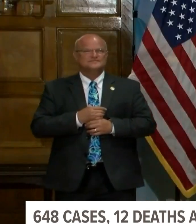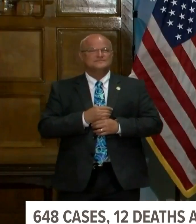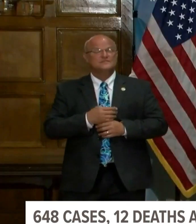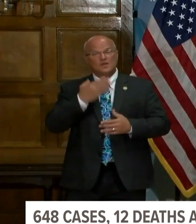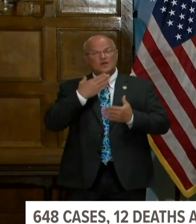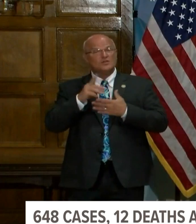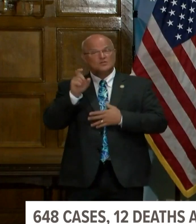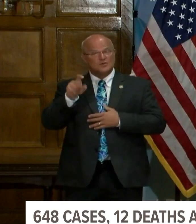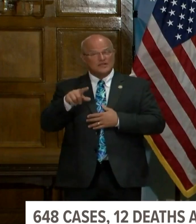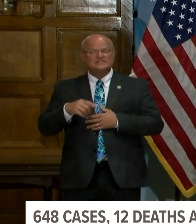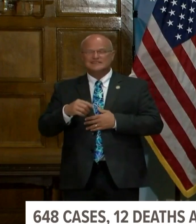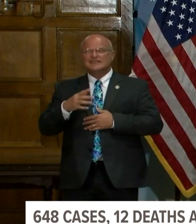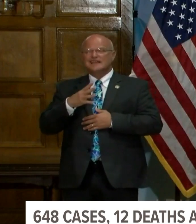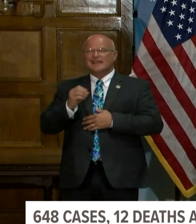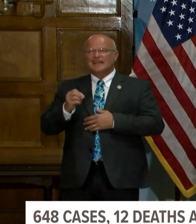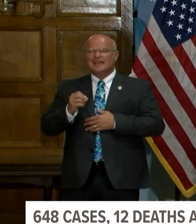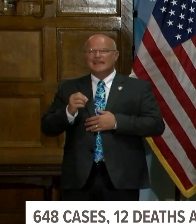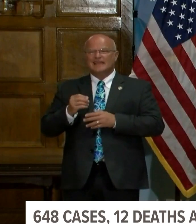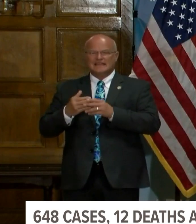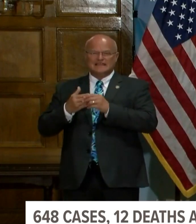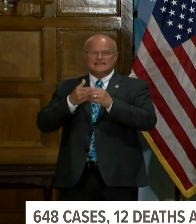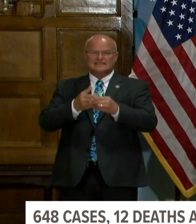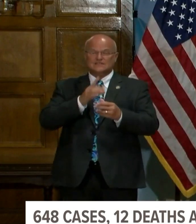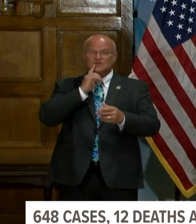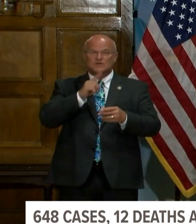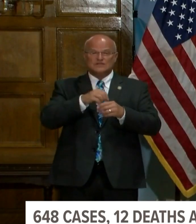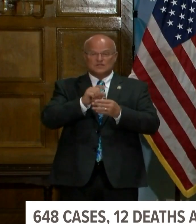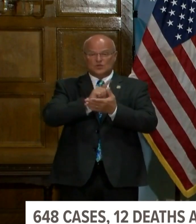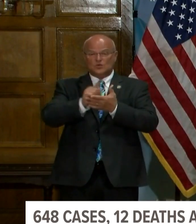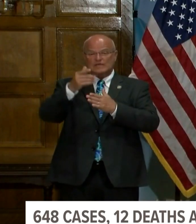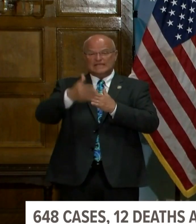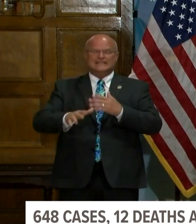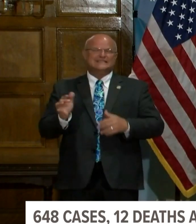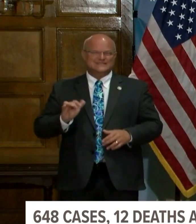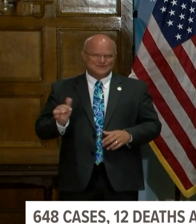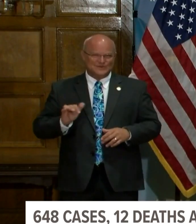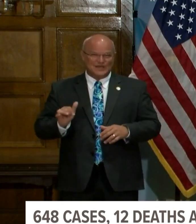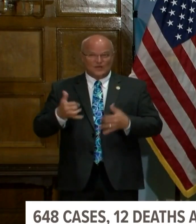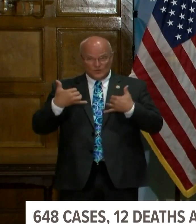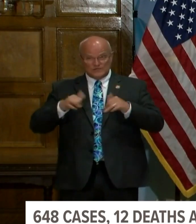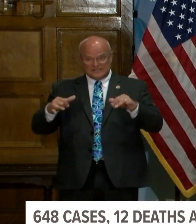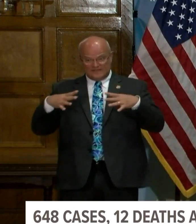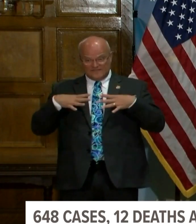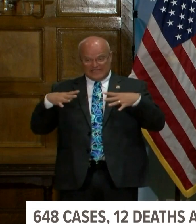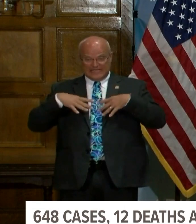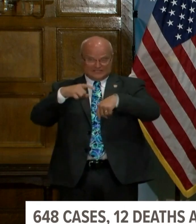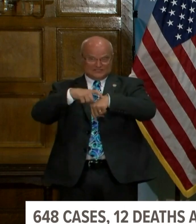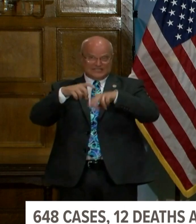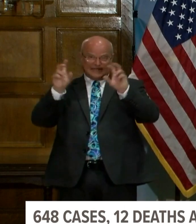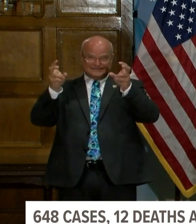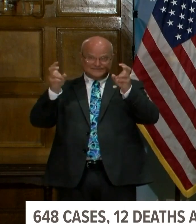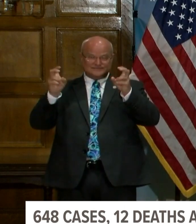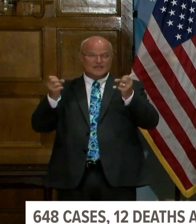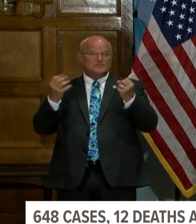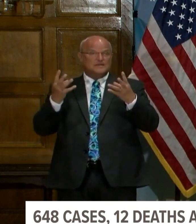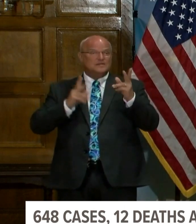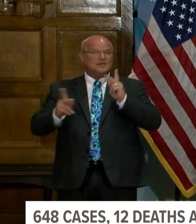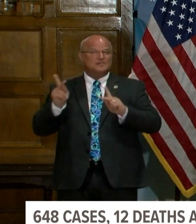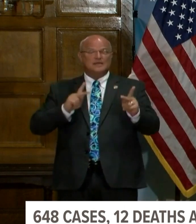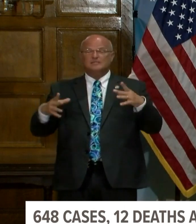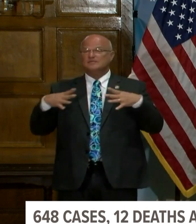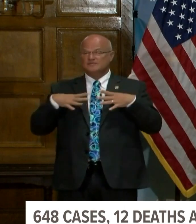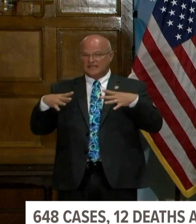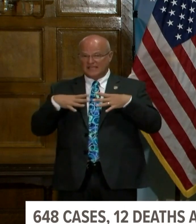That's a great question, and it leads us in really to the weekend as well. We're still in vacation time. A lot of people are